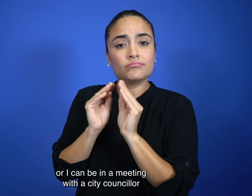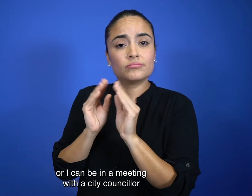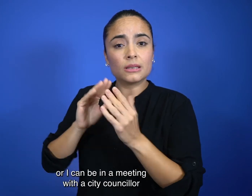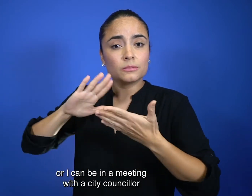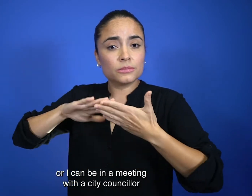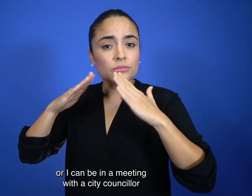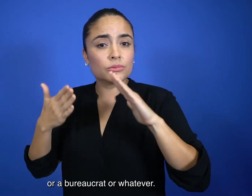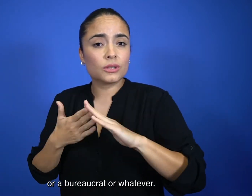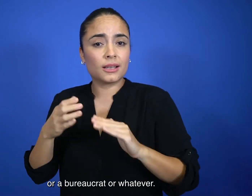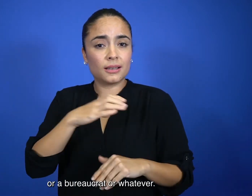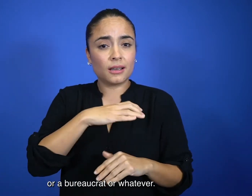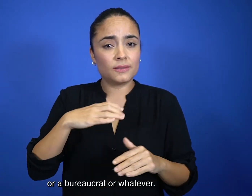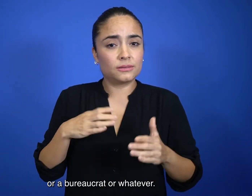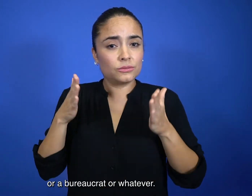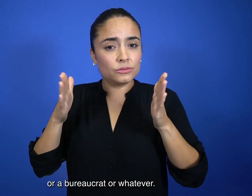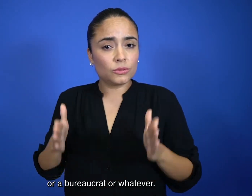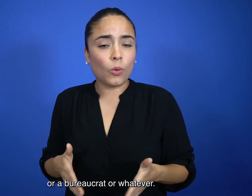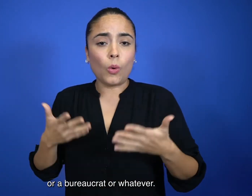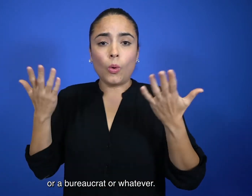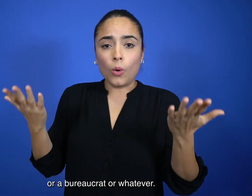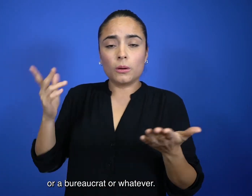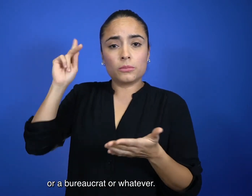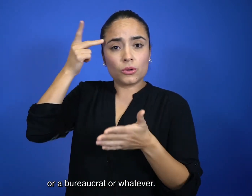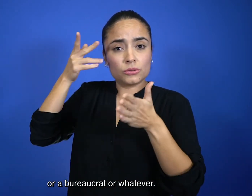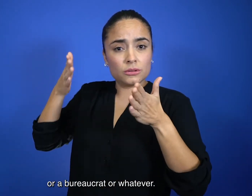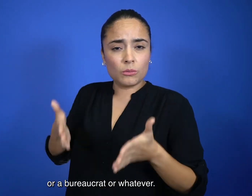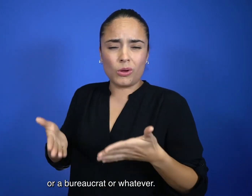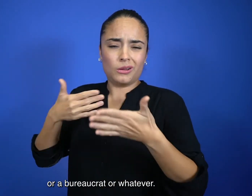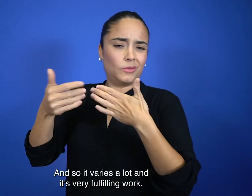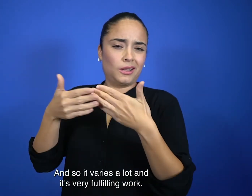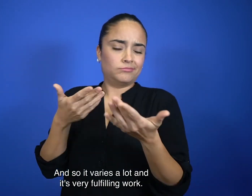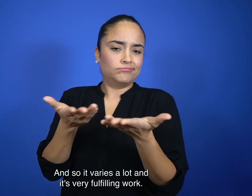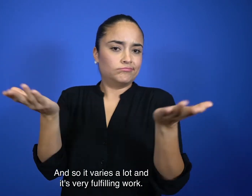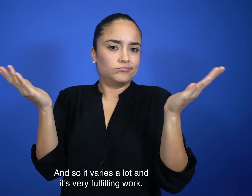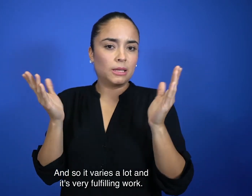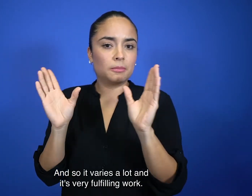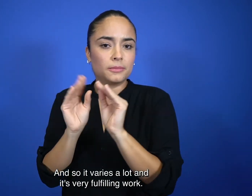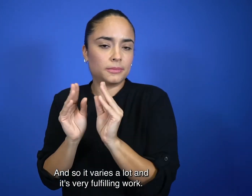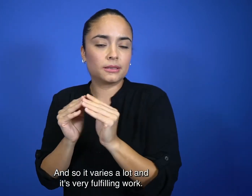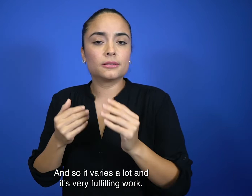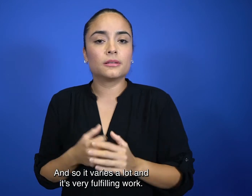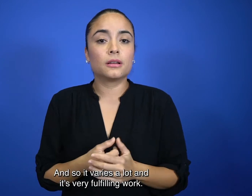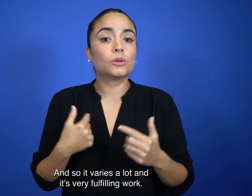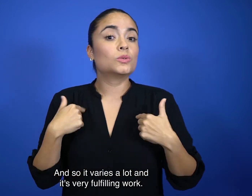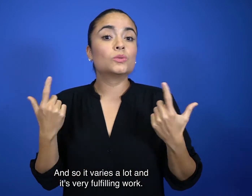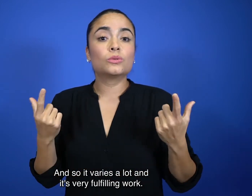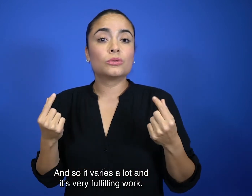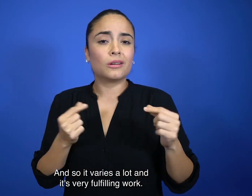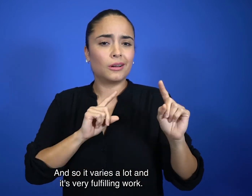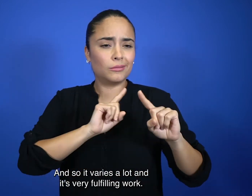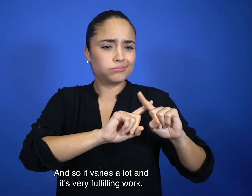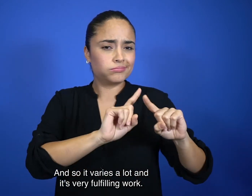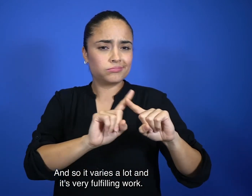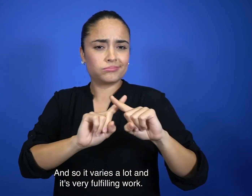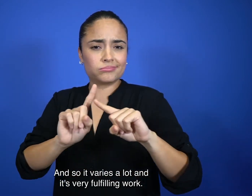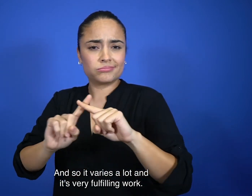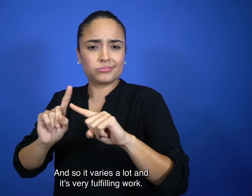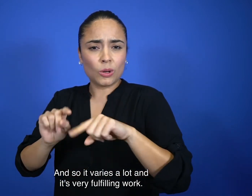city councilor or a bureaucrat or whatever. And so it varies a lot, and